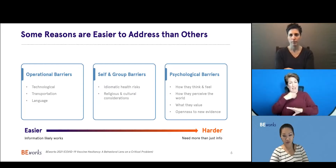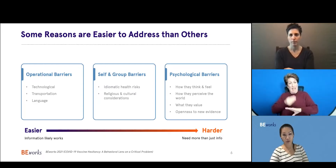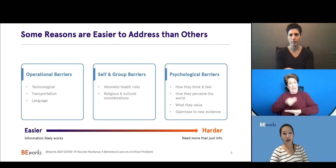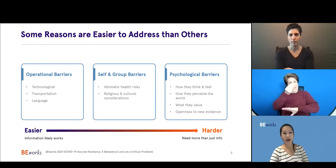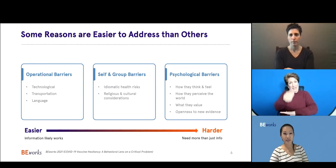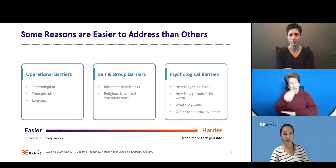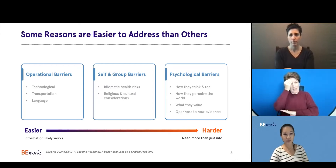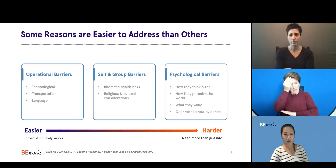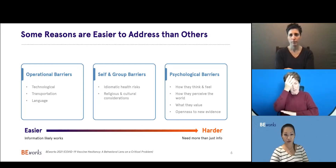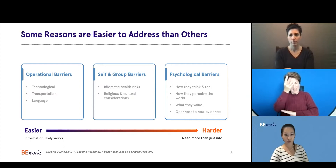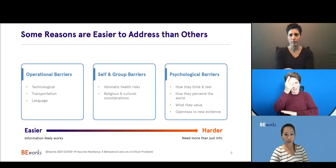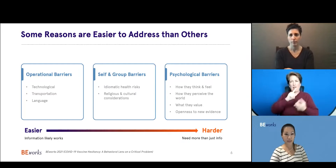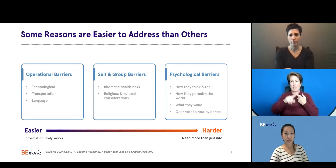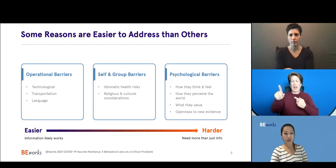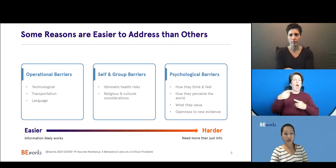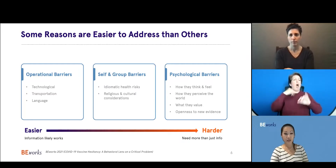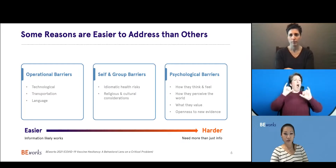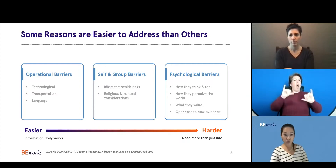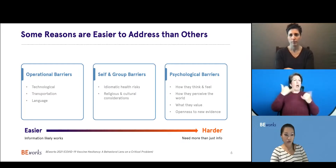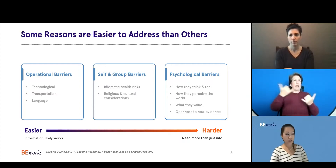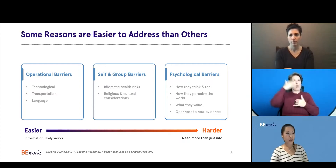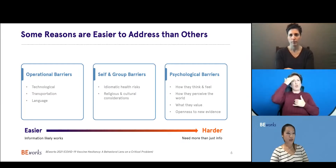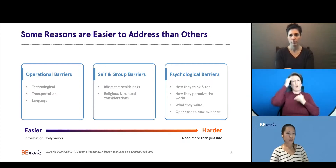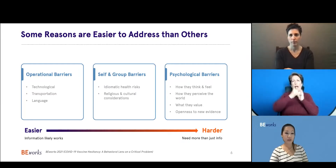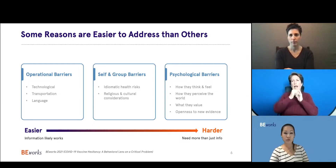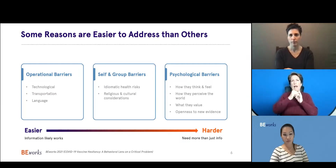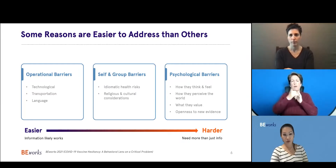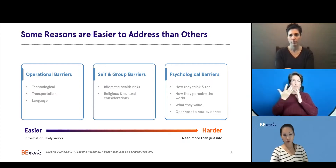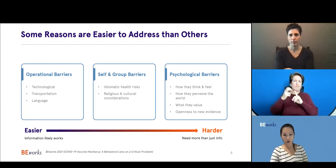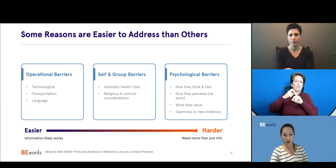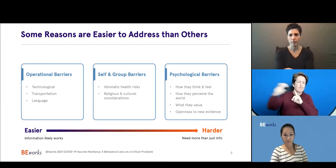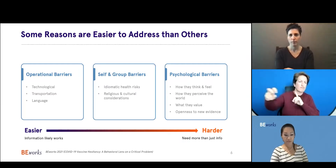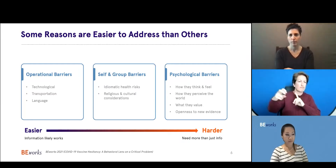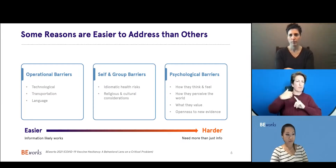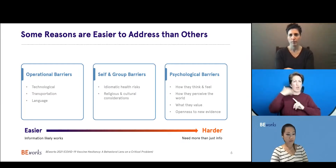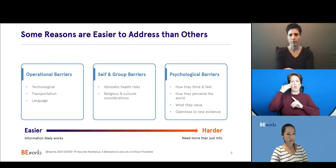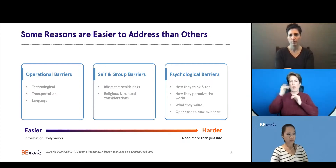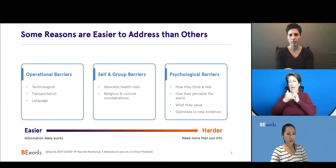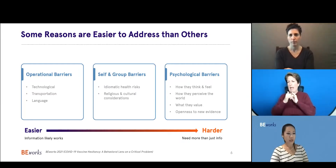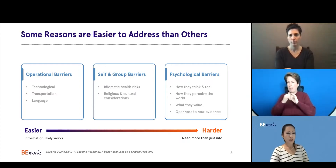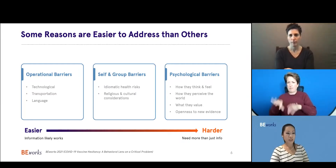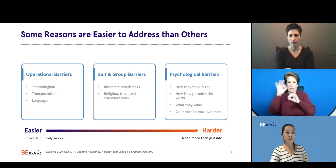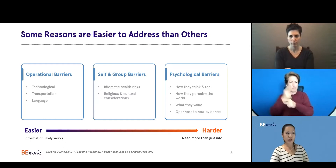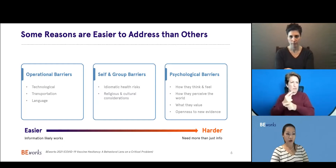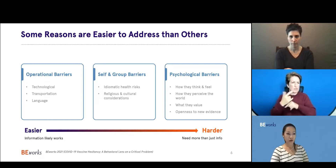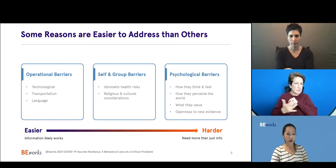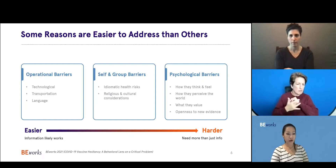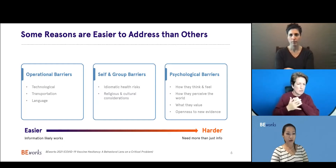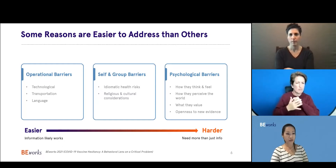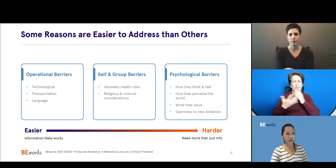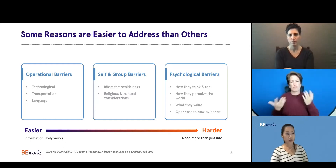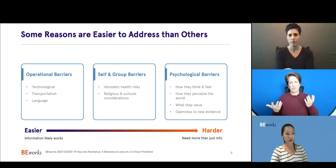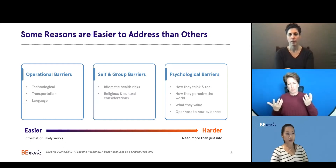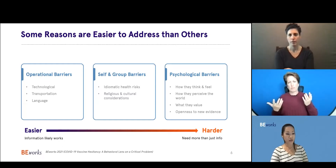with the right access, with the right tools, those can be overcome. Some of the harder